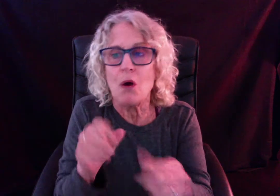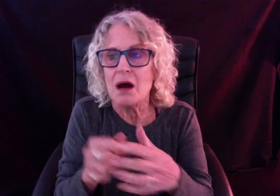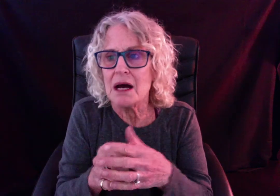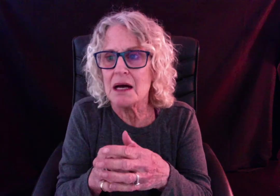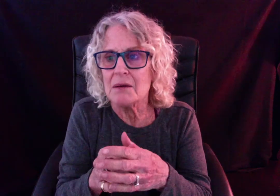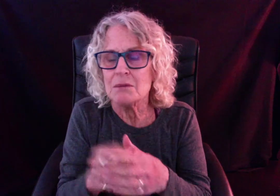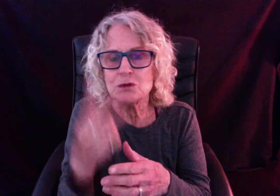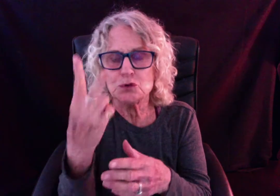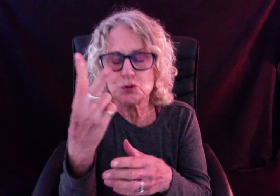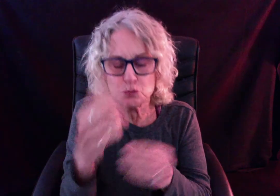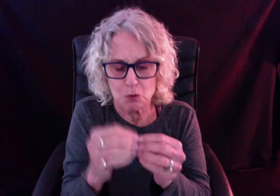more.